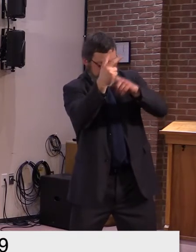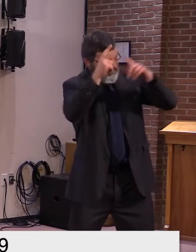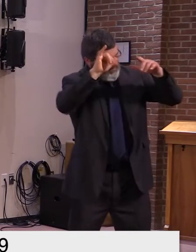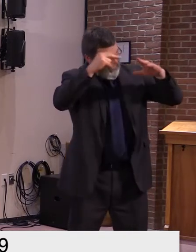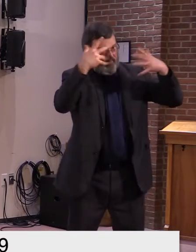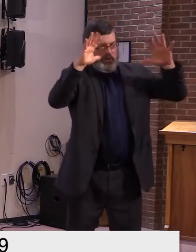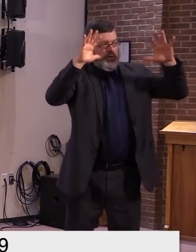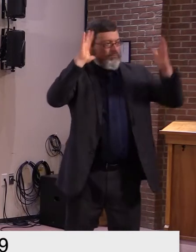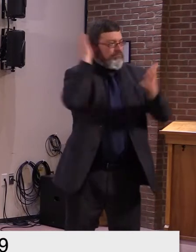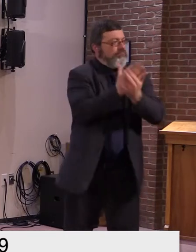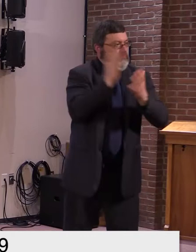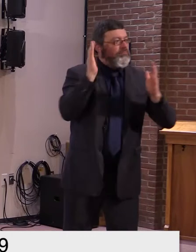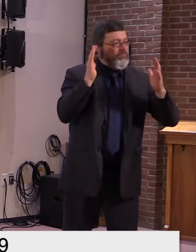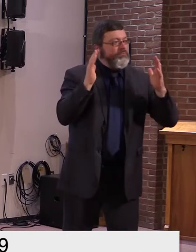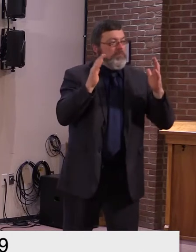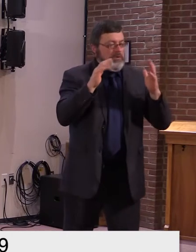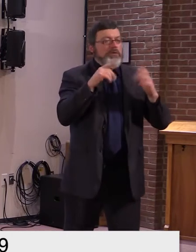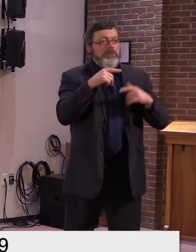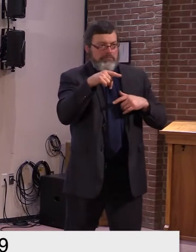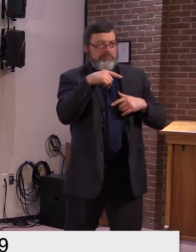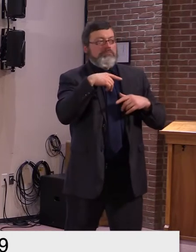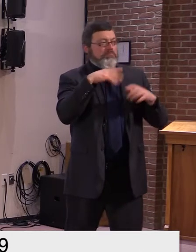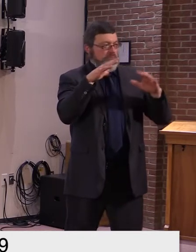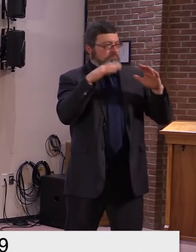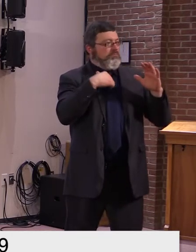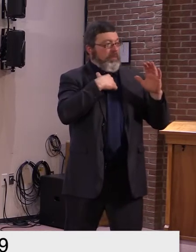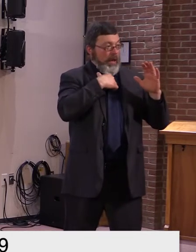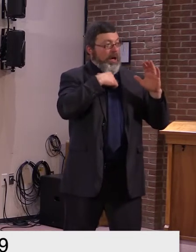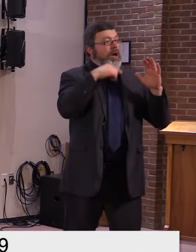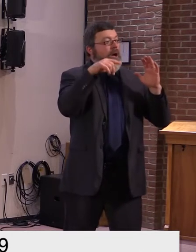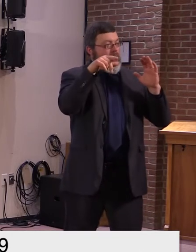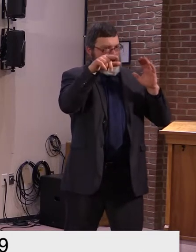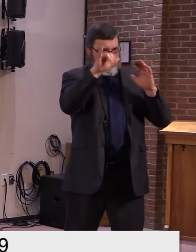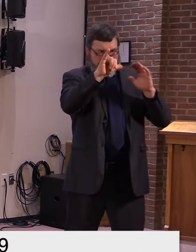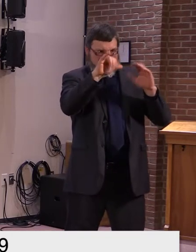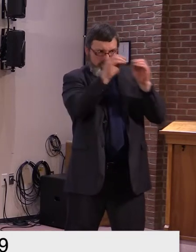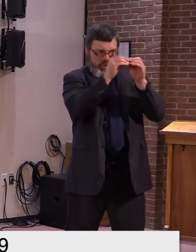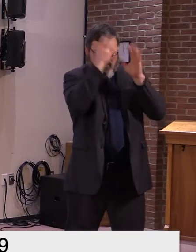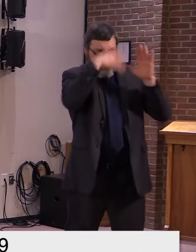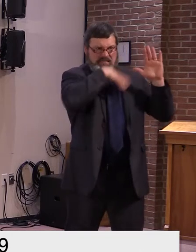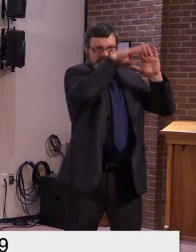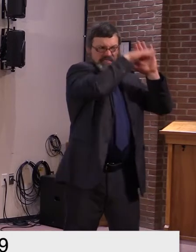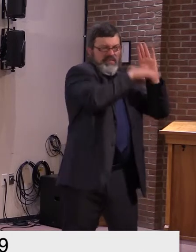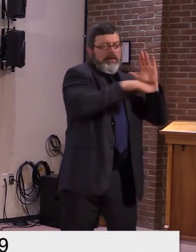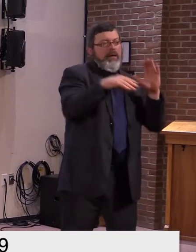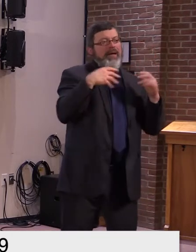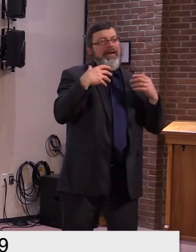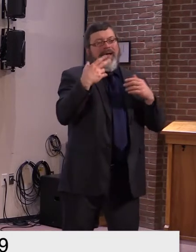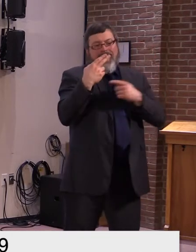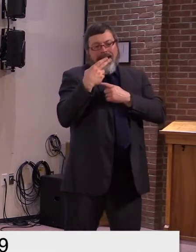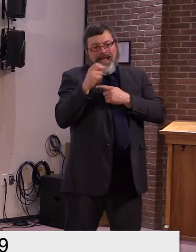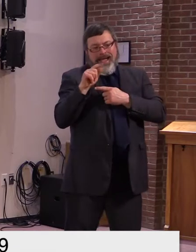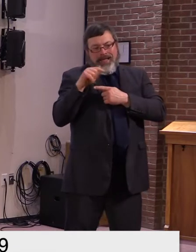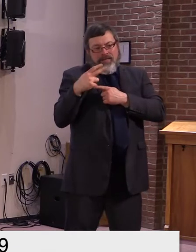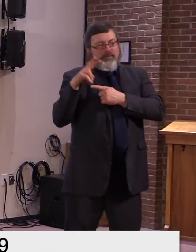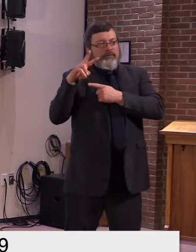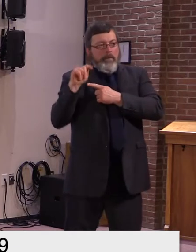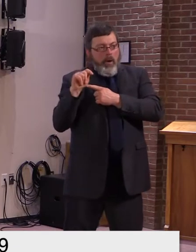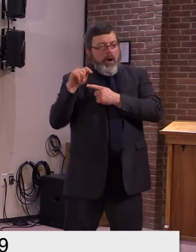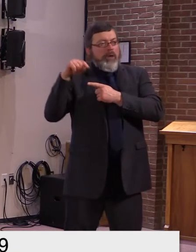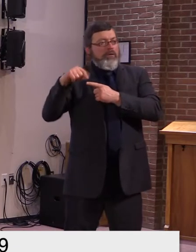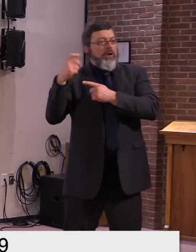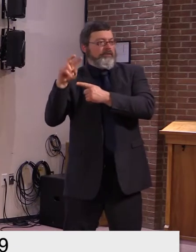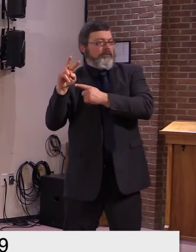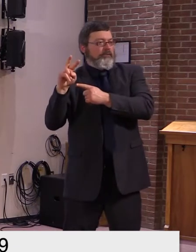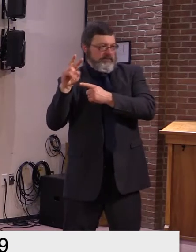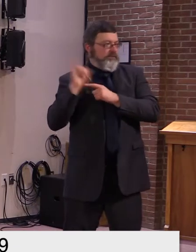other household you choose to gather with is from outside Vermont, everyone from both households must quarantine for 7 days and